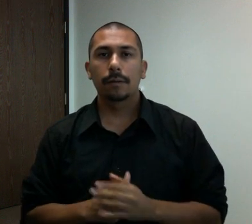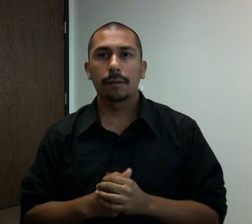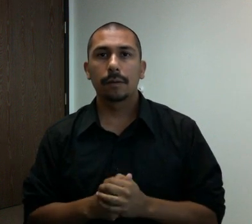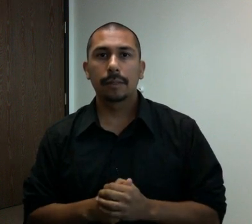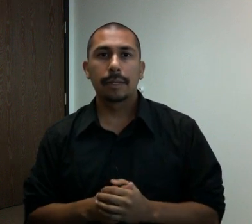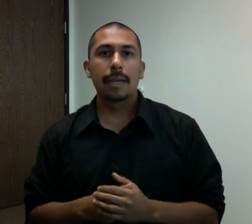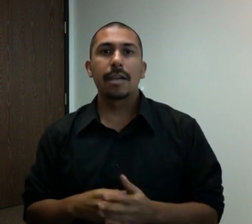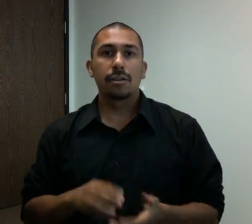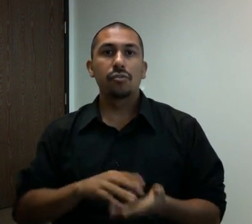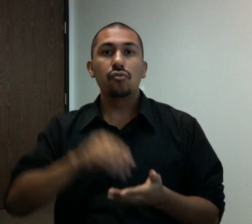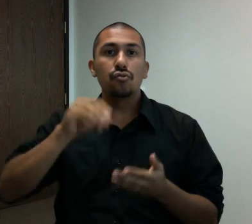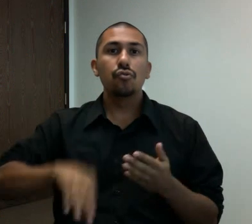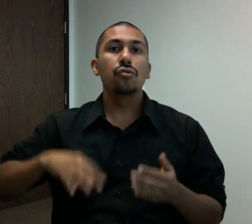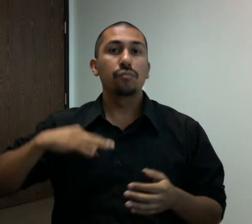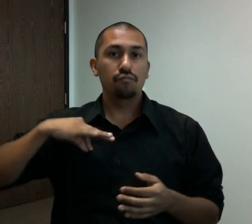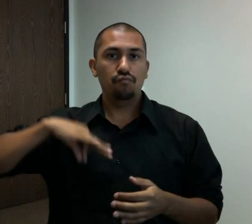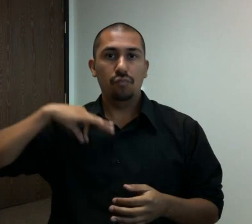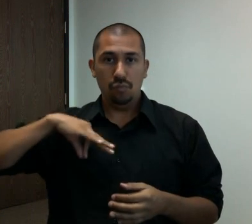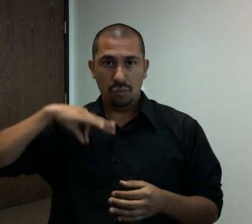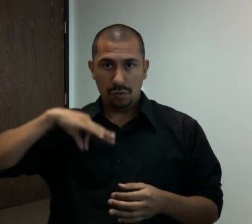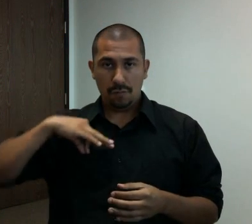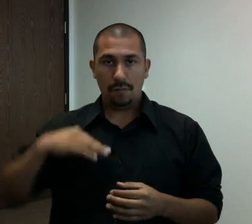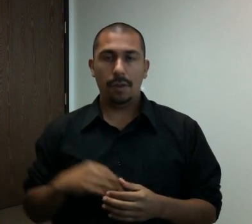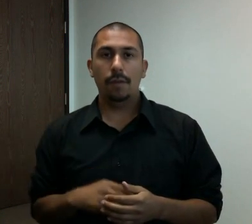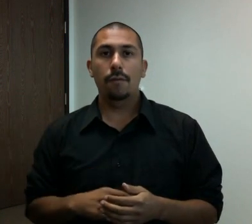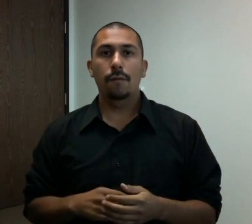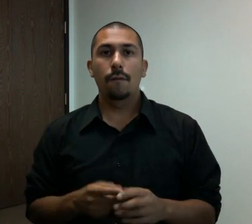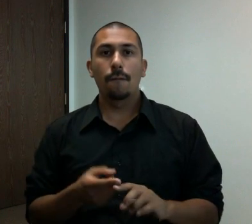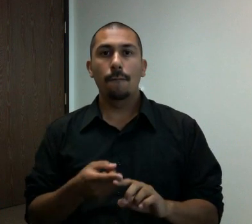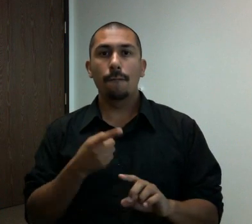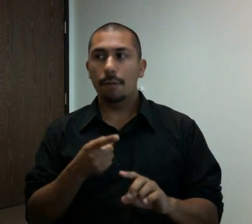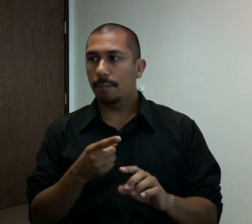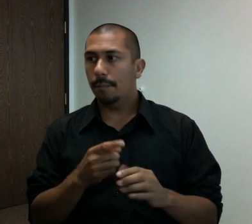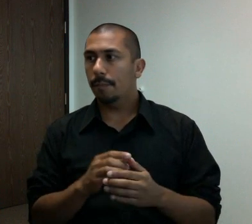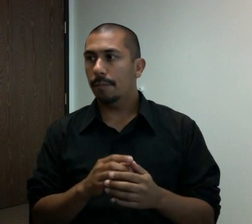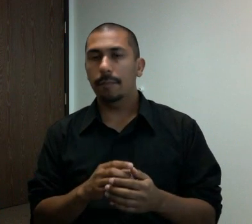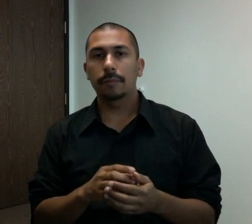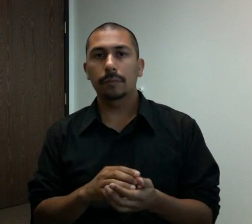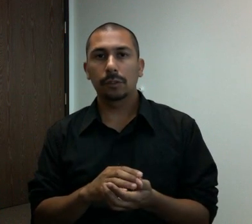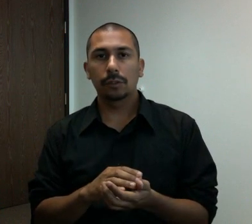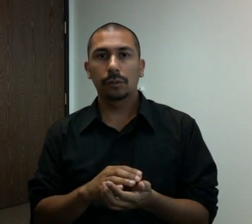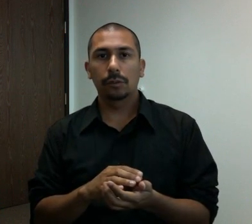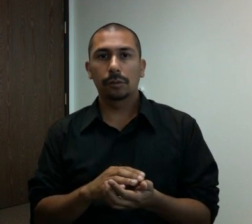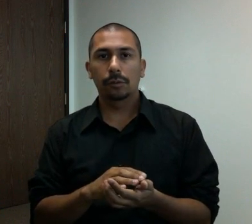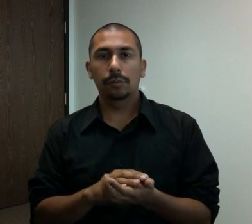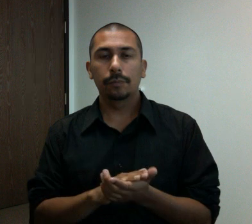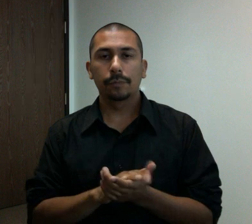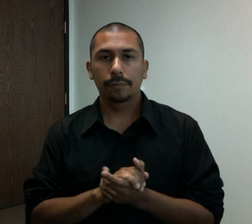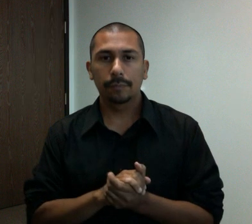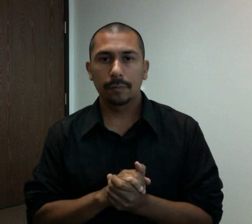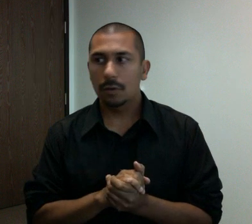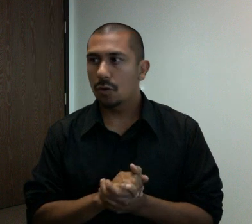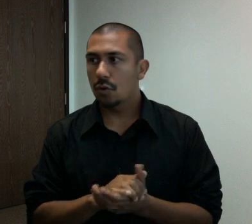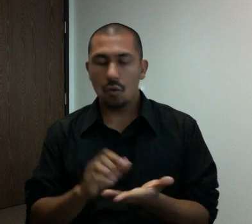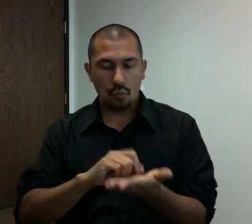for them, because we do it as scholars on all levels, all the way up to doctoral dissertations, master's thesis, and